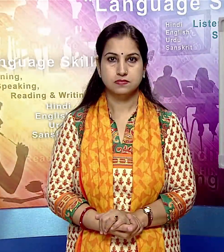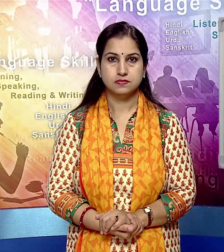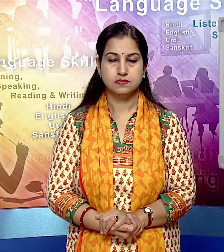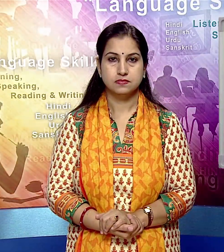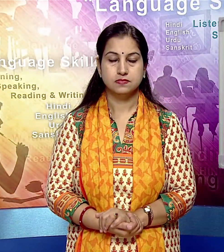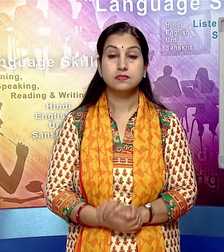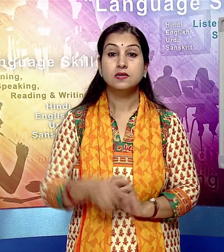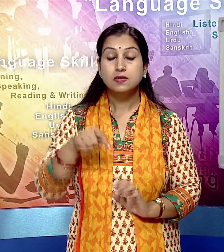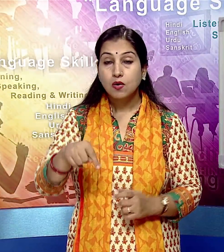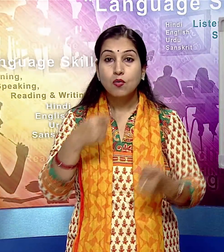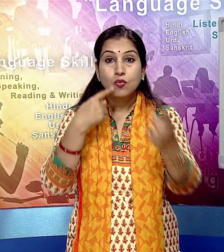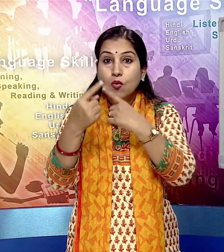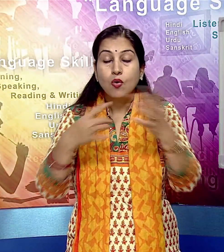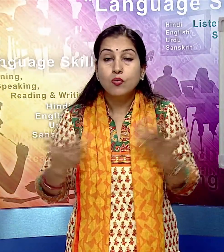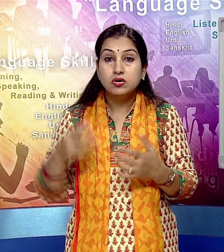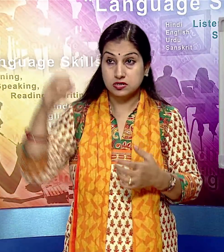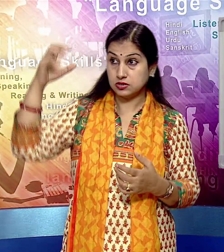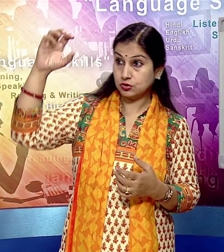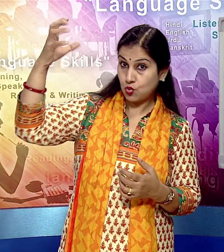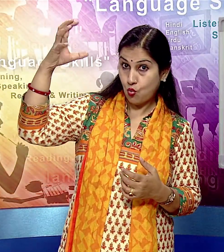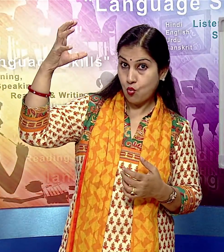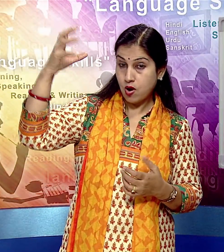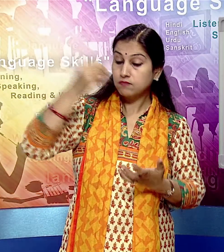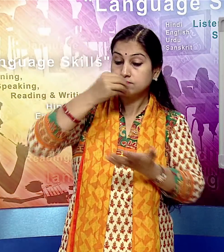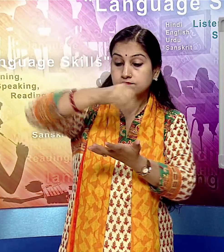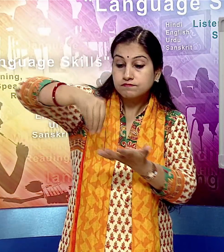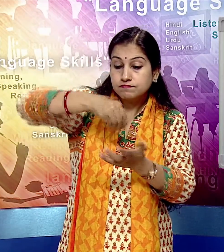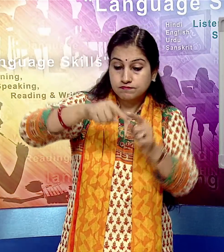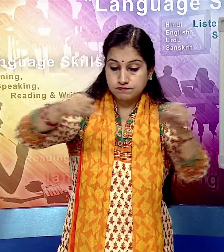Let's now talk about solar cooking.